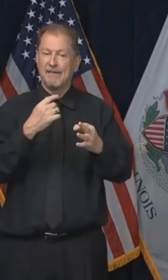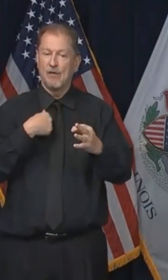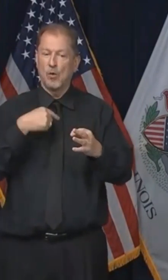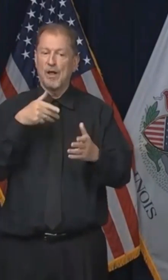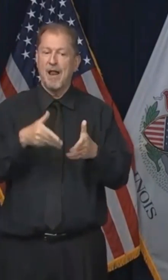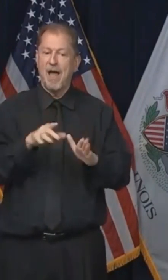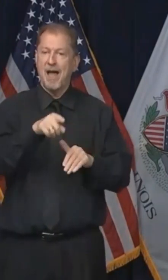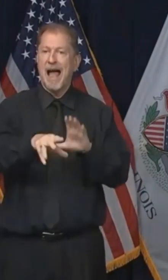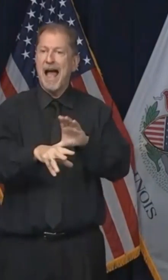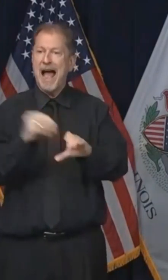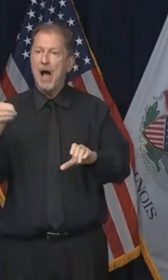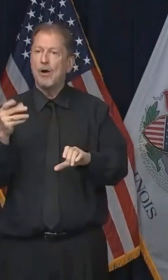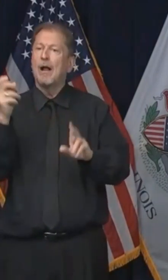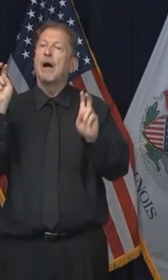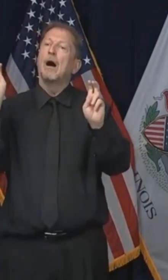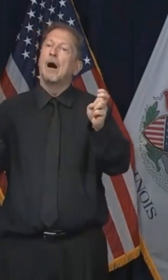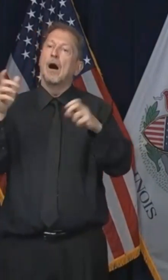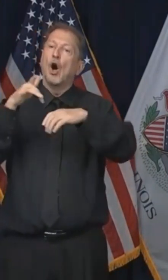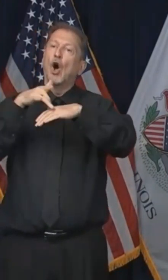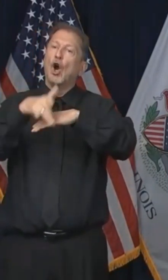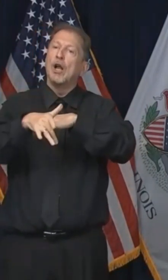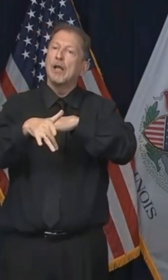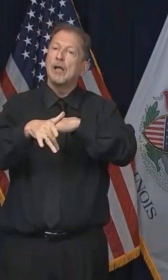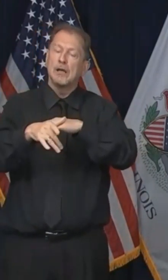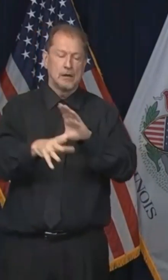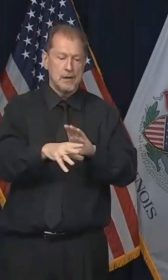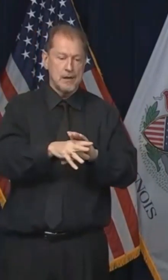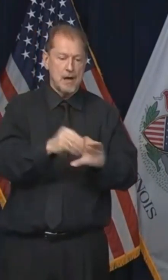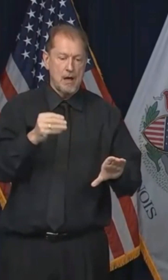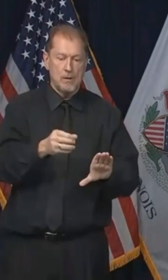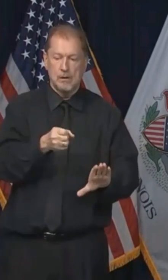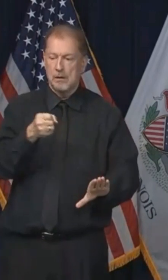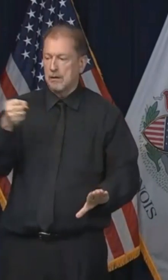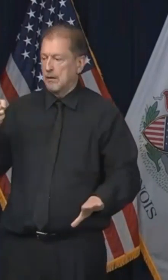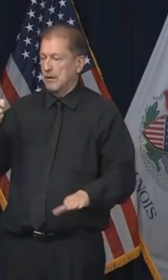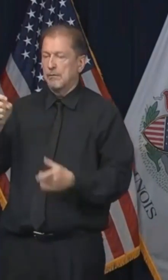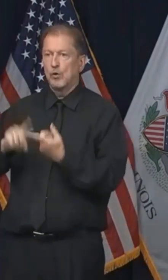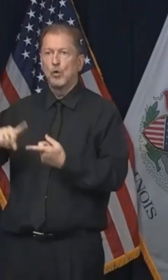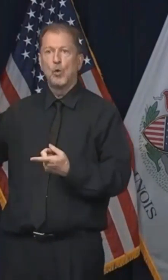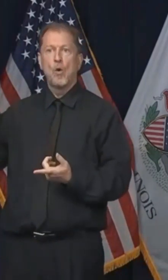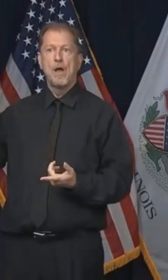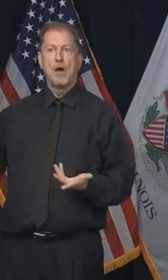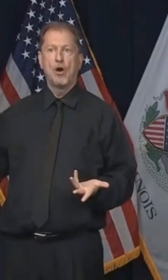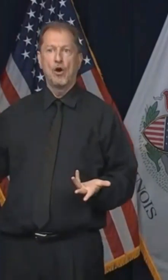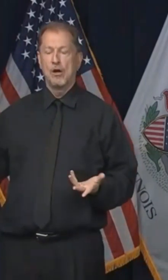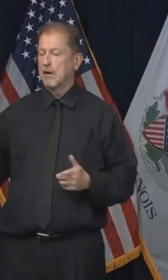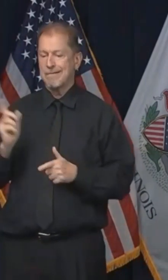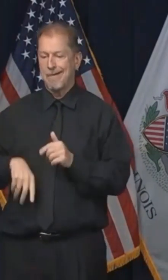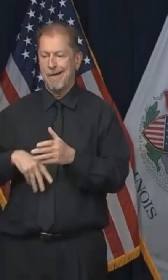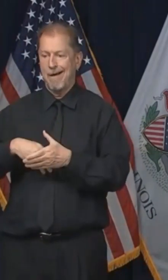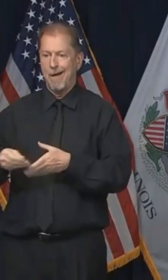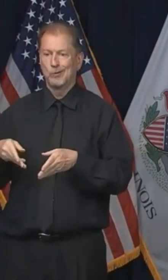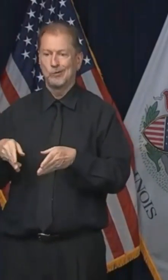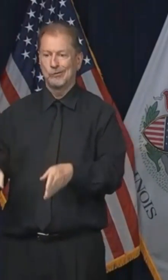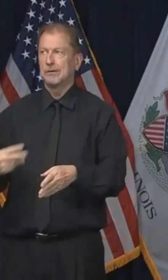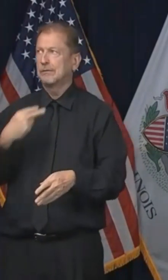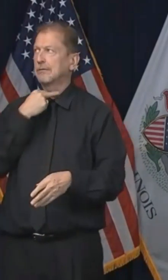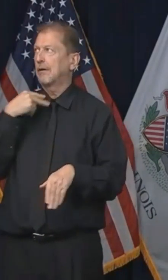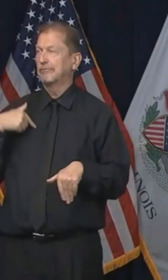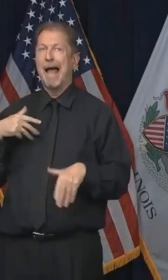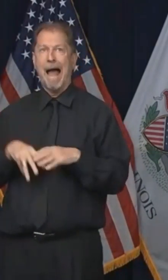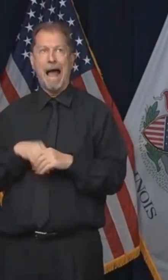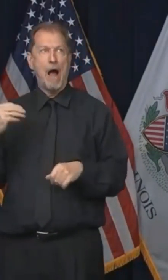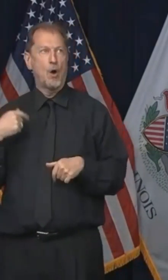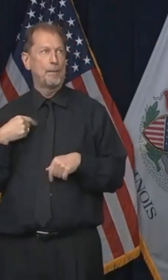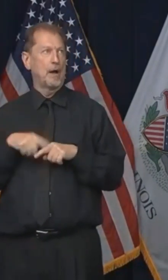sentence or early release them, they have to have a place to go. You can't just release them on the street and have them become homeless immediately. And